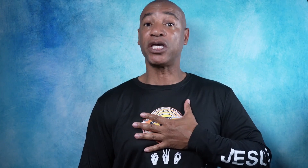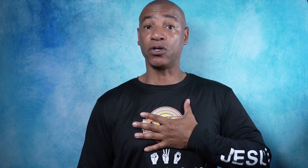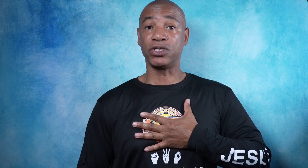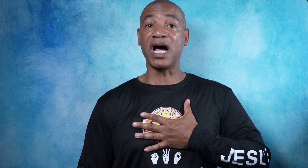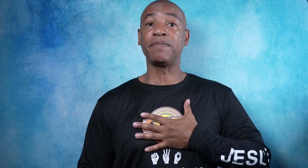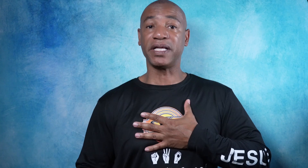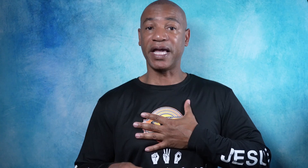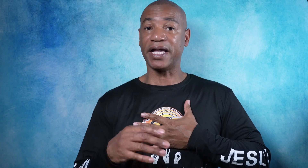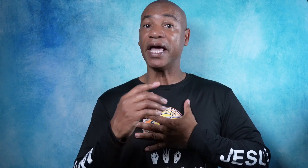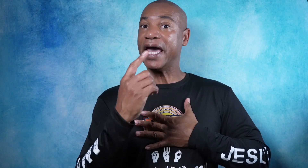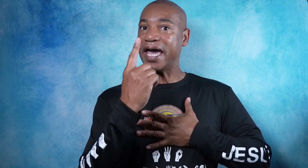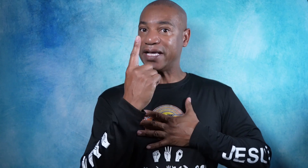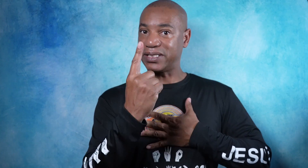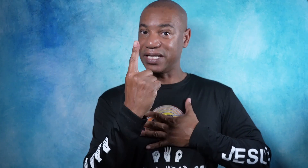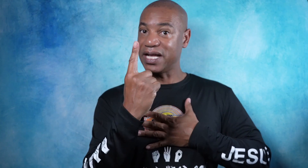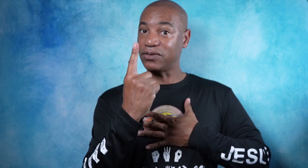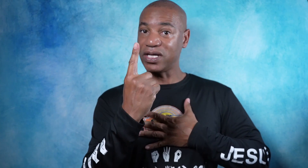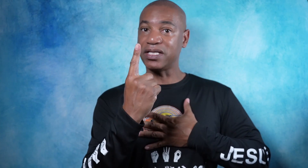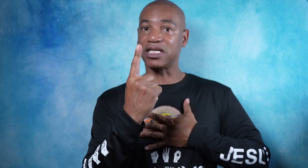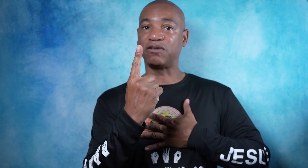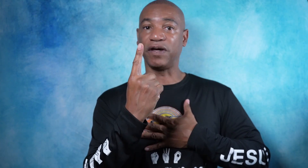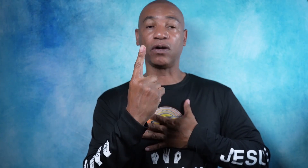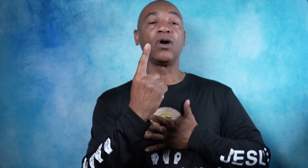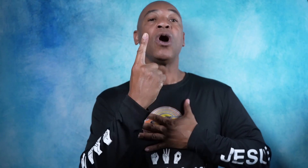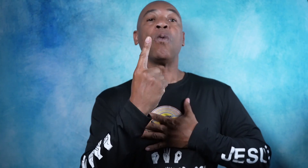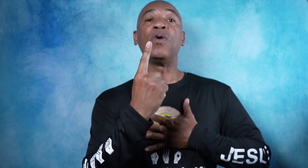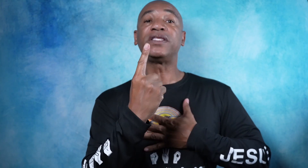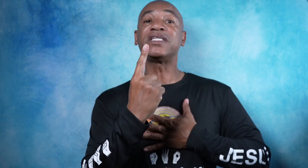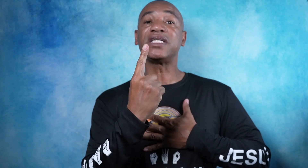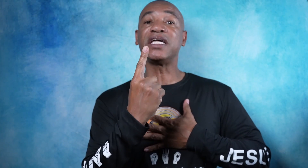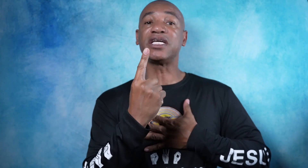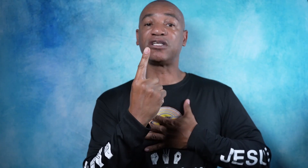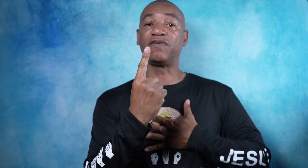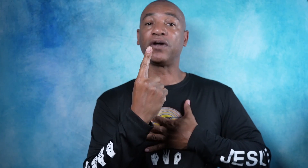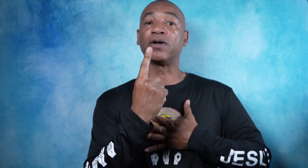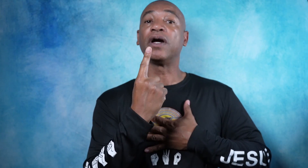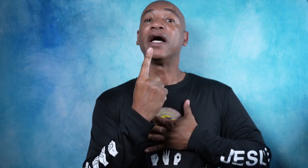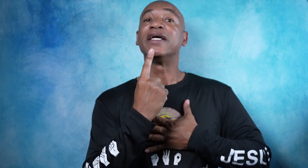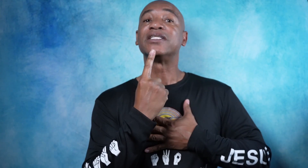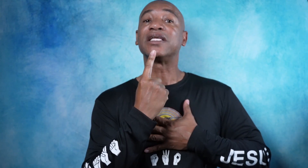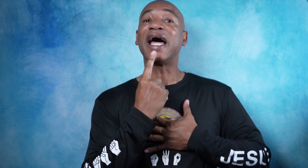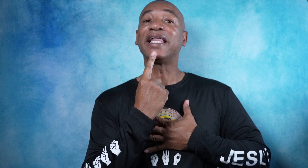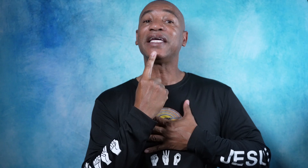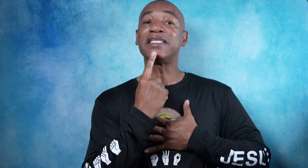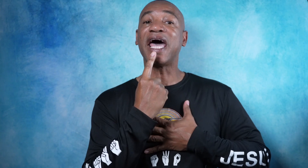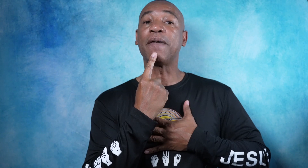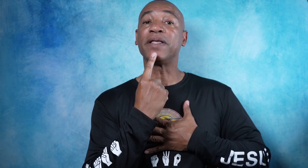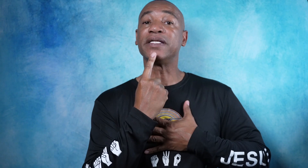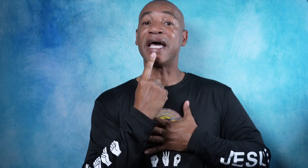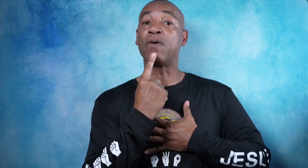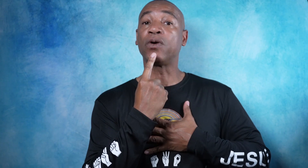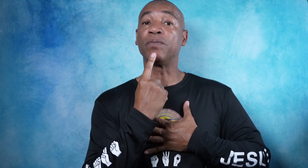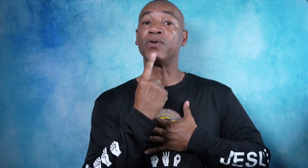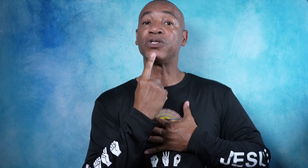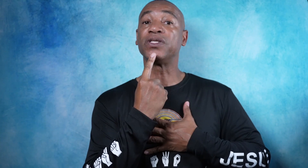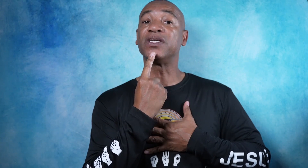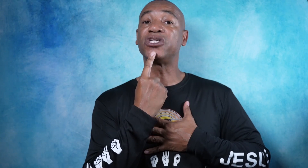your dominant hand, extend out the index finger. With this index finger, slightly tap in a downward motion the